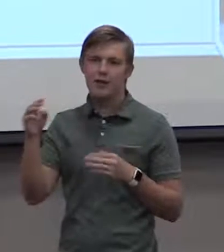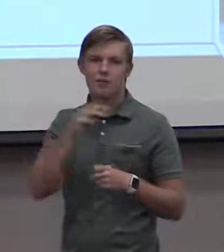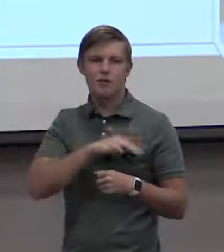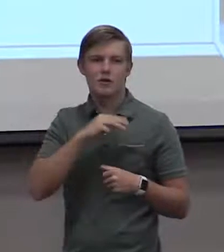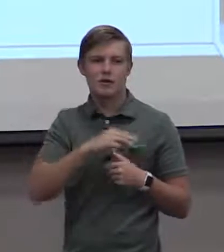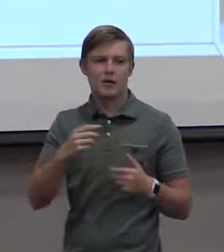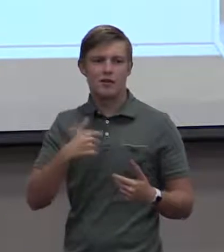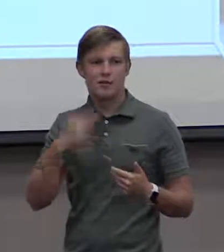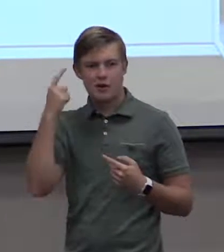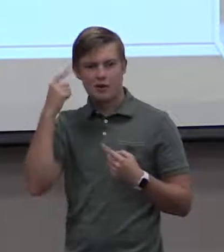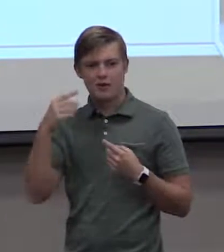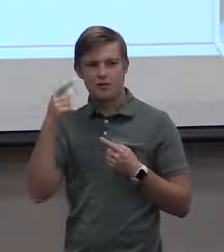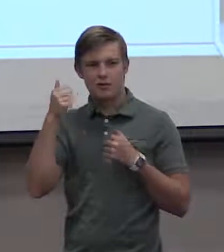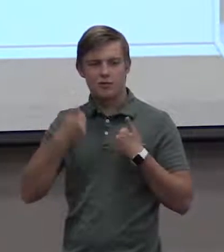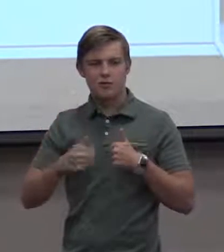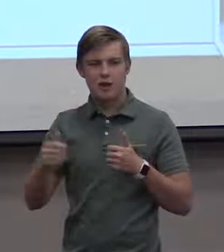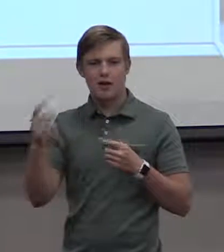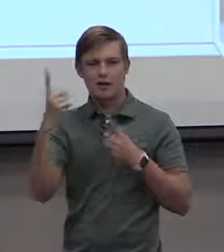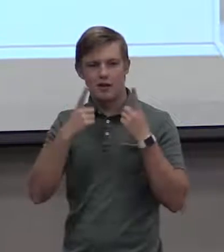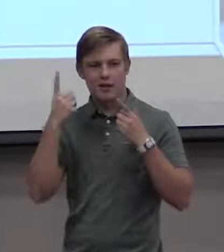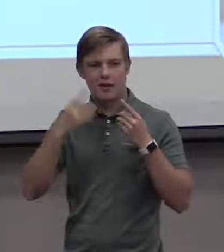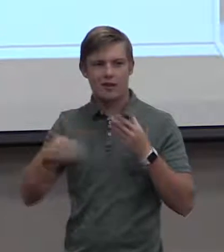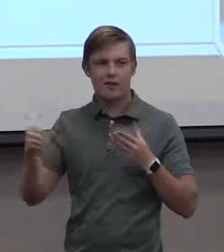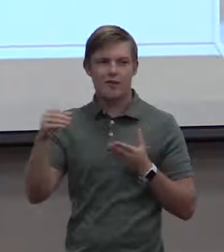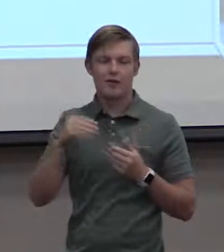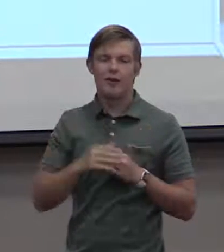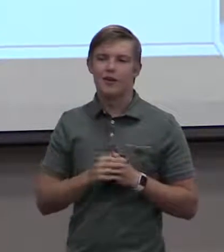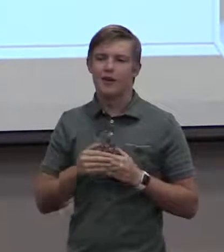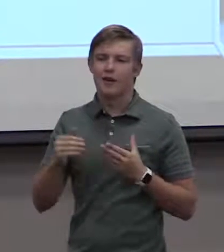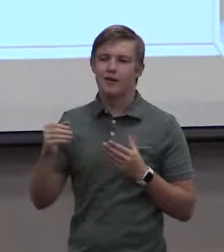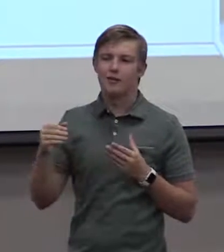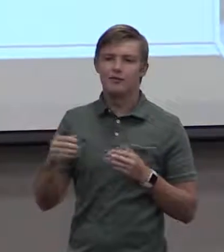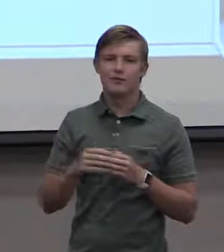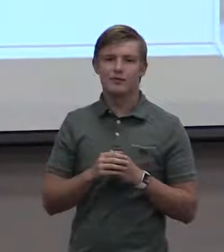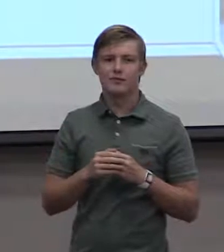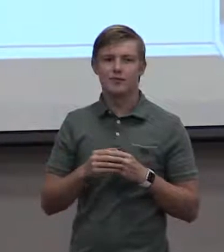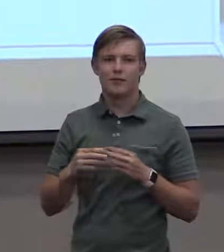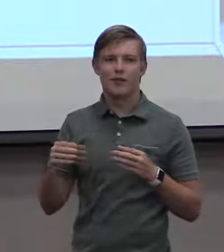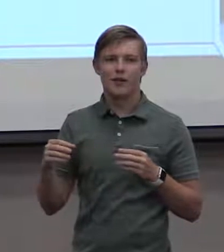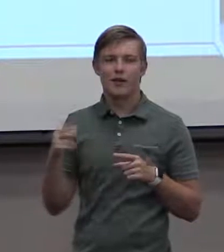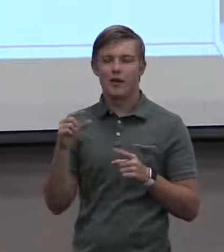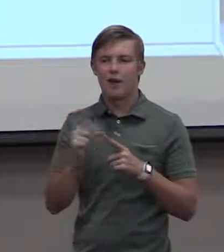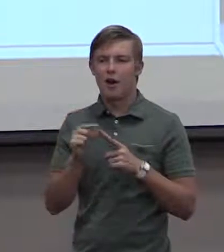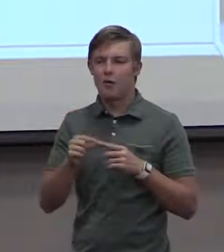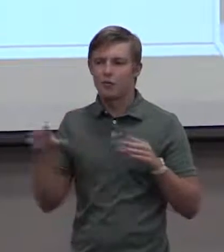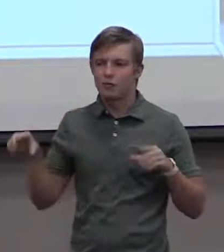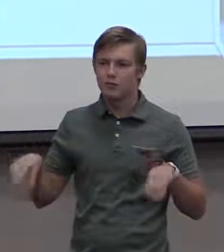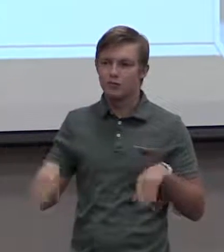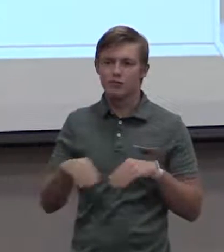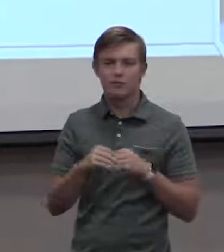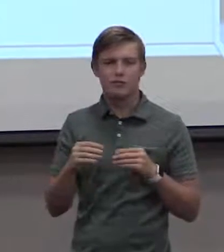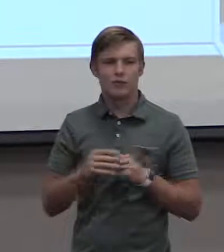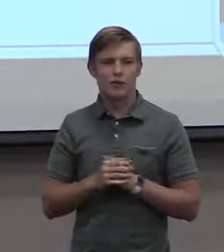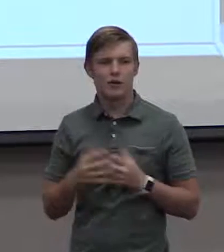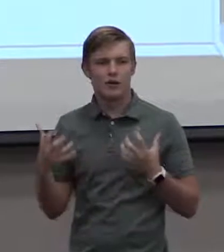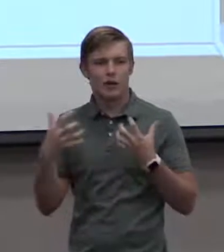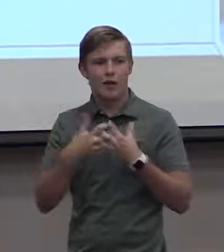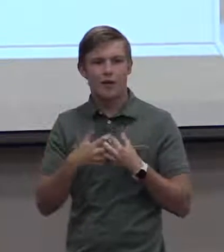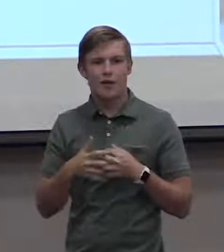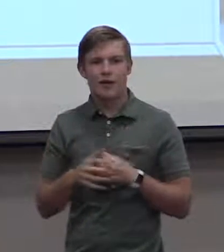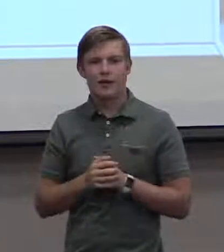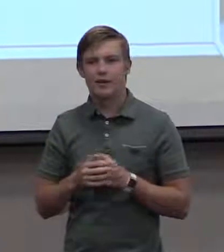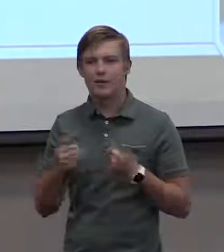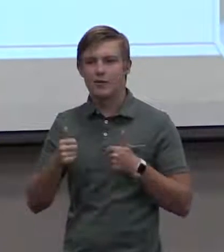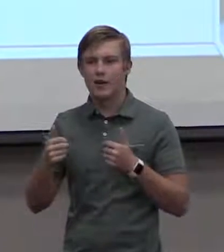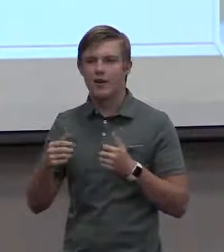with domestic, Doran, or fomestic, Doran, trying to combine,